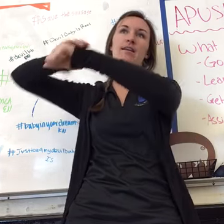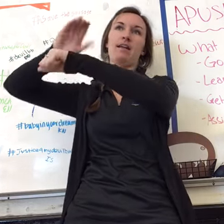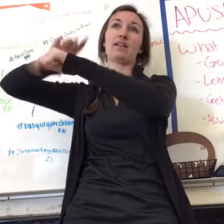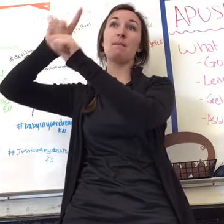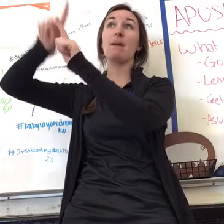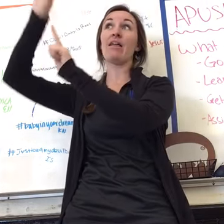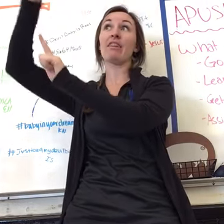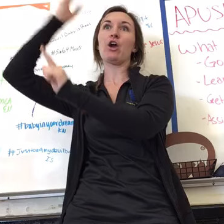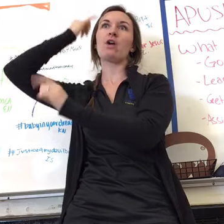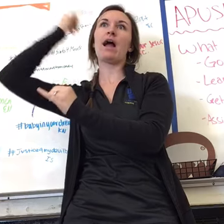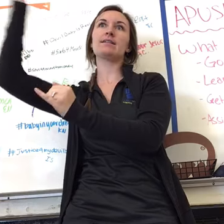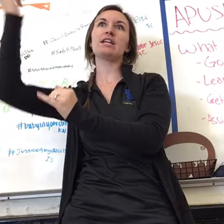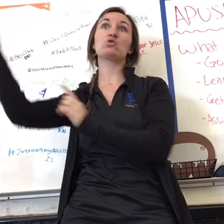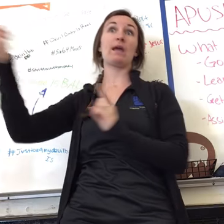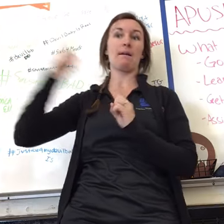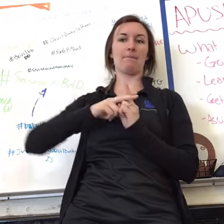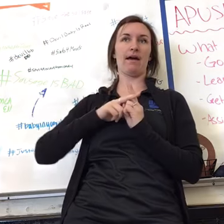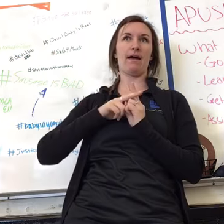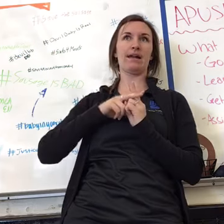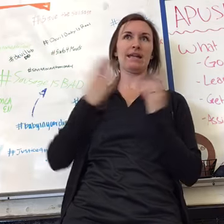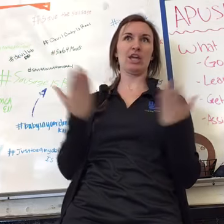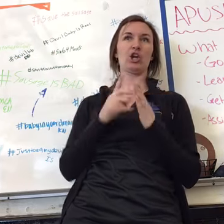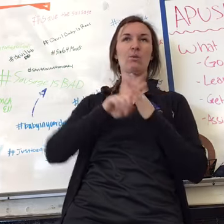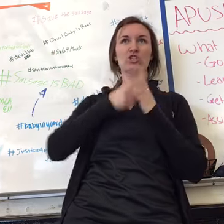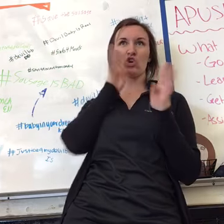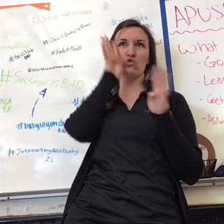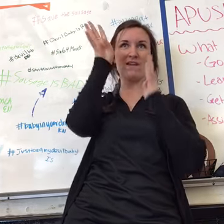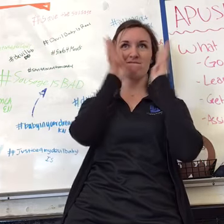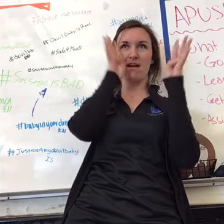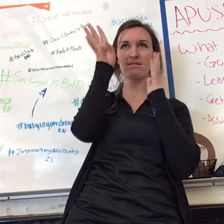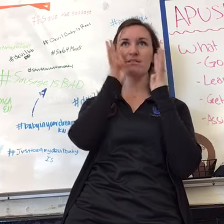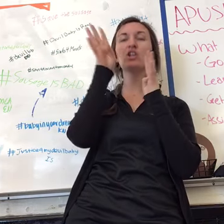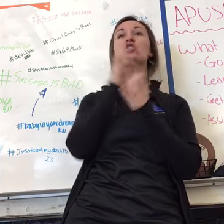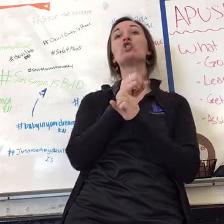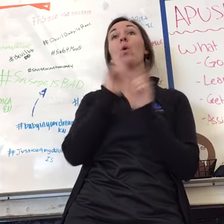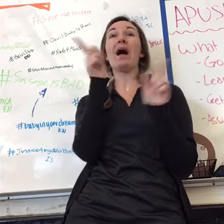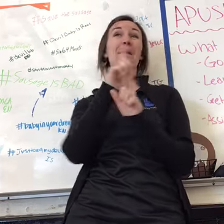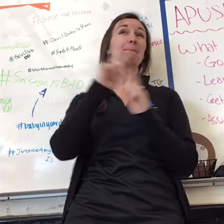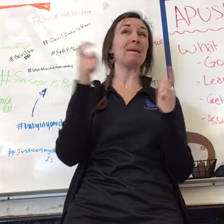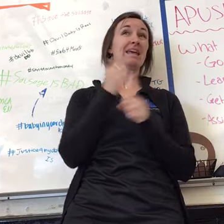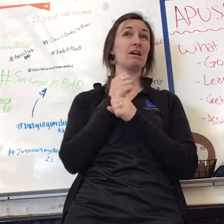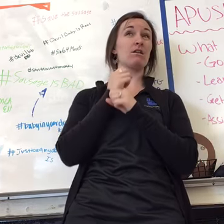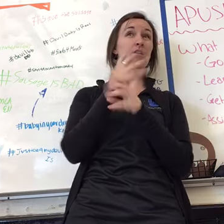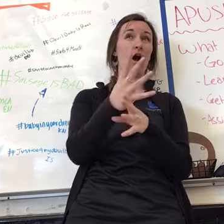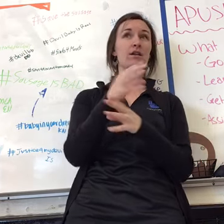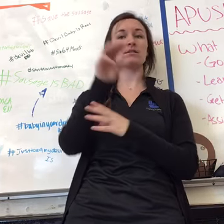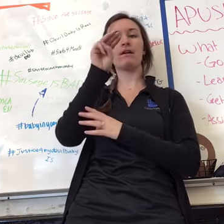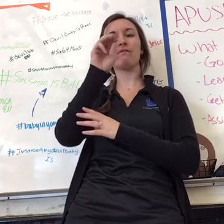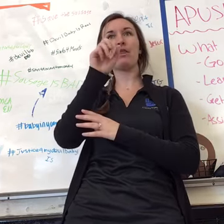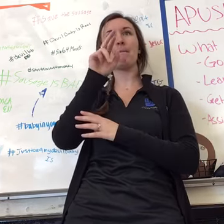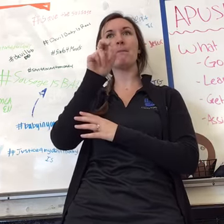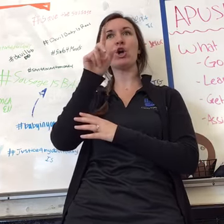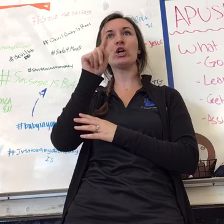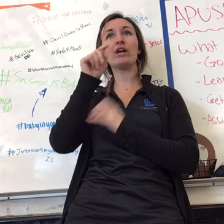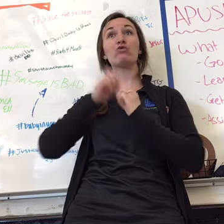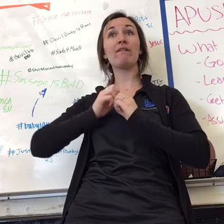into America, and we begin to invent. So a major cause of the market revolution is people invent things. Then in the market